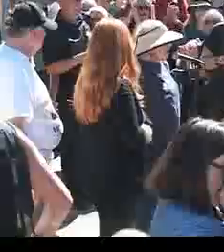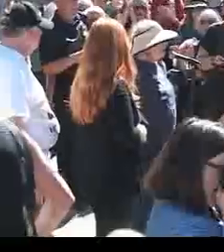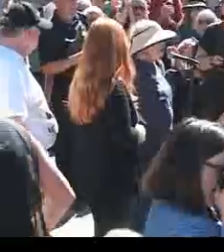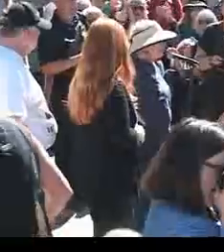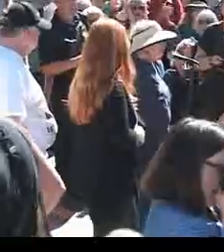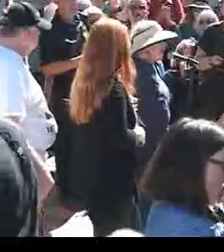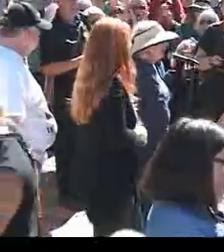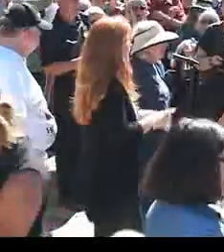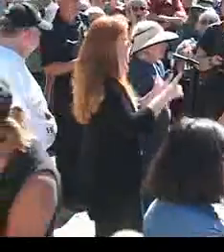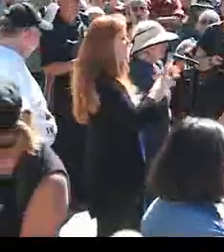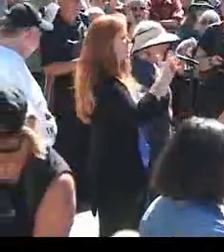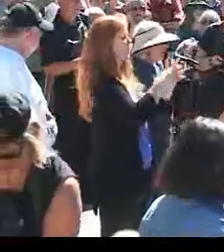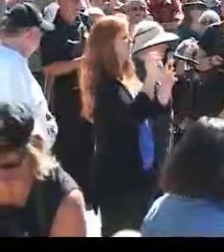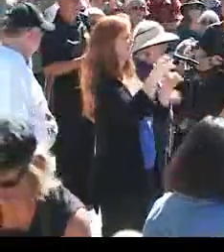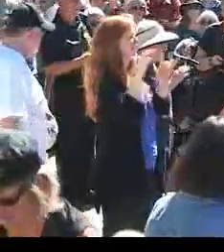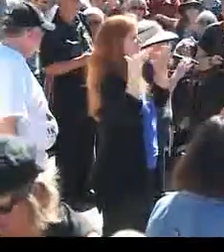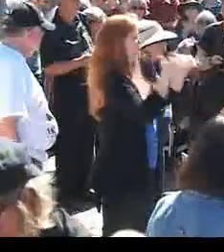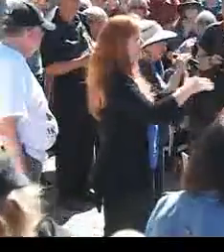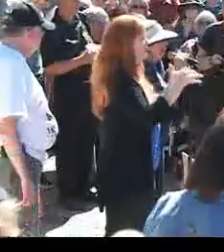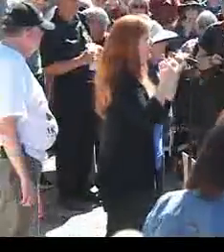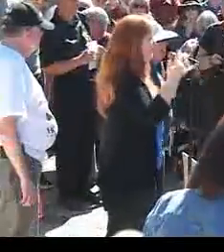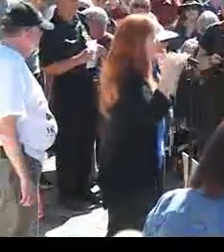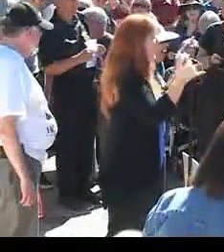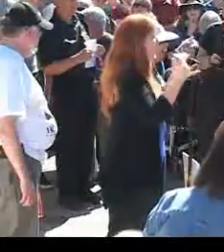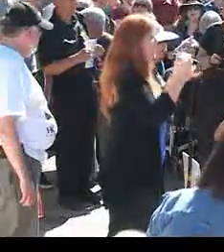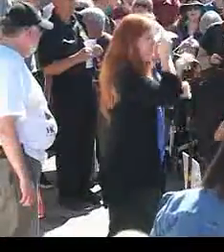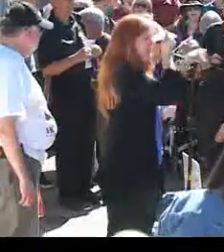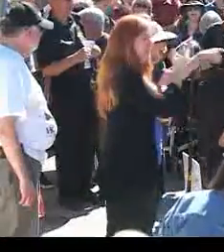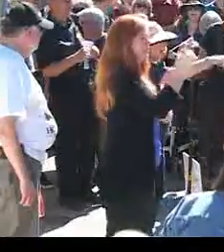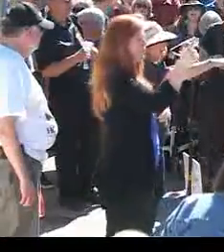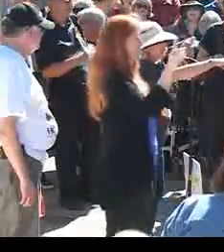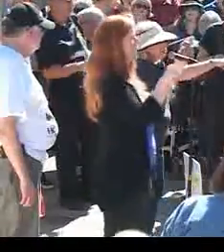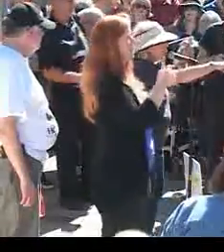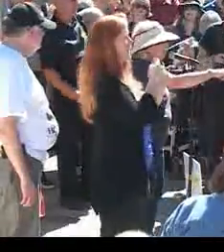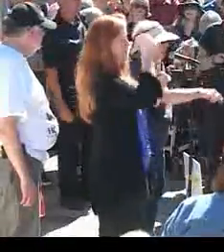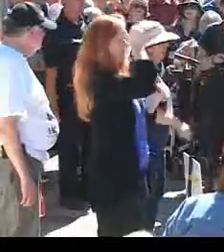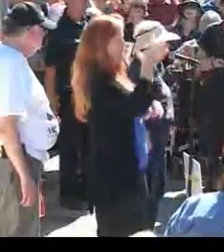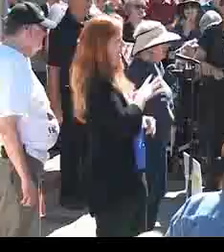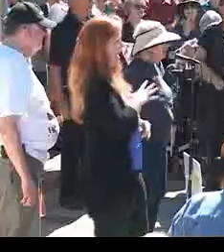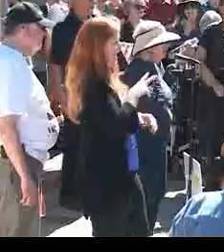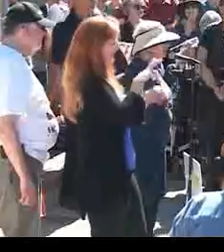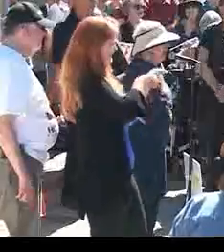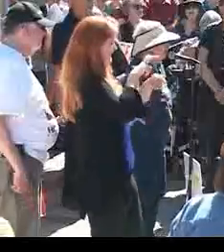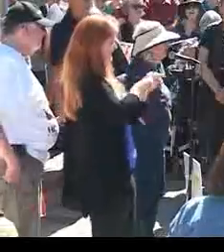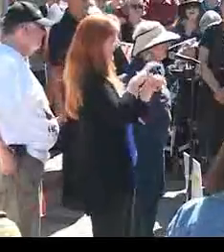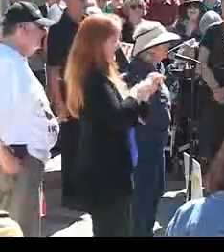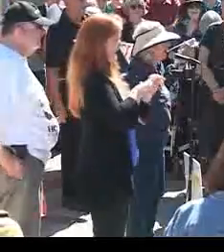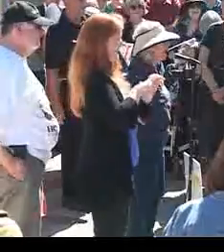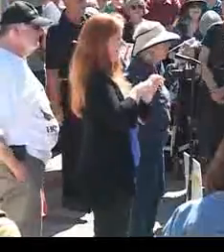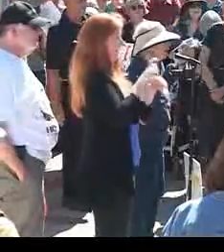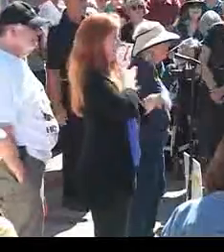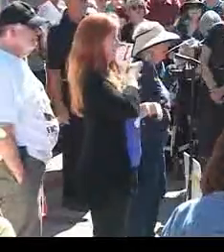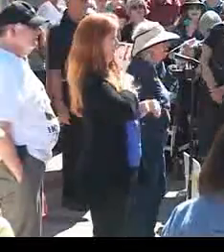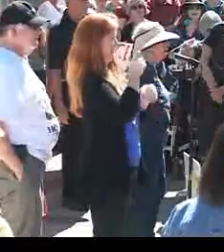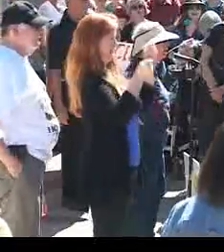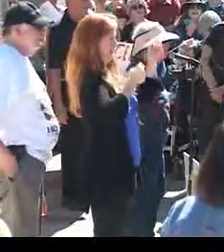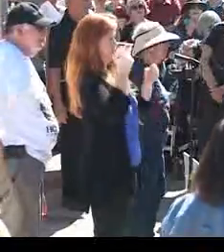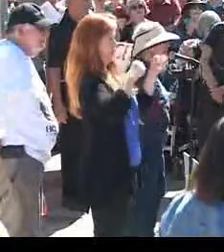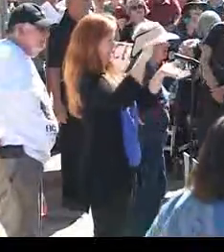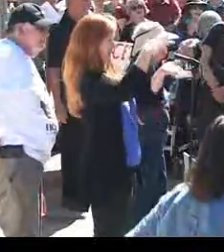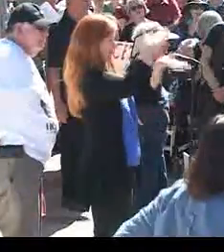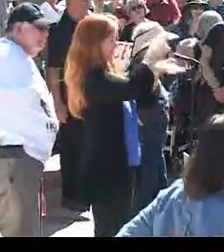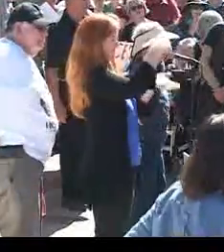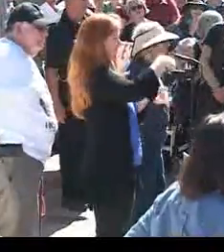I started this rally by telling you about a man who was sitting in a police car in the middle of